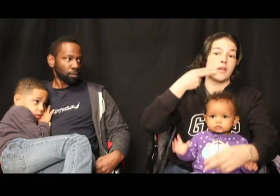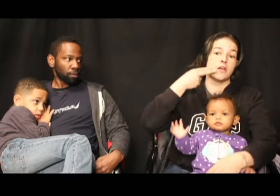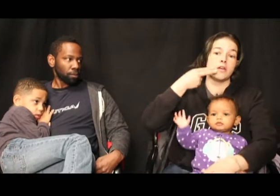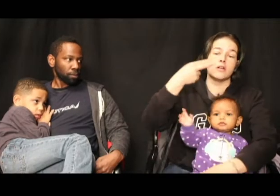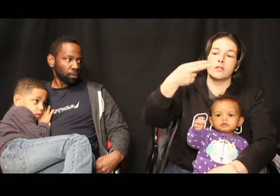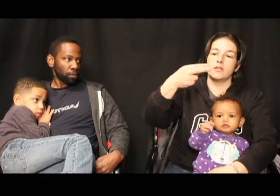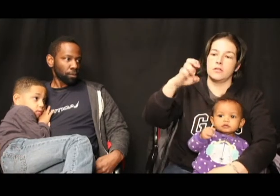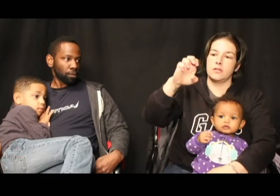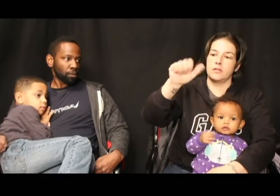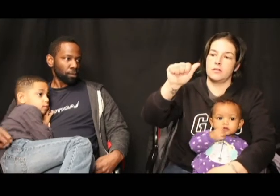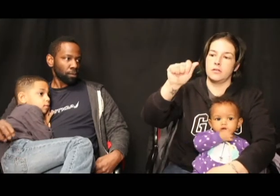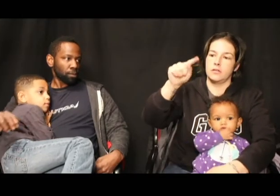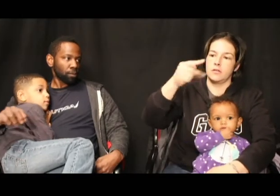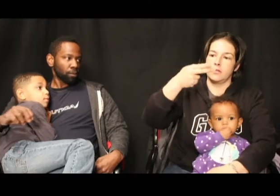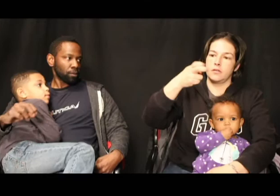Heather.